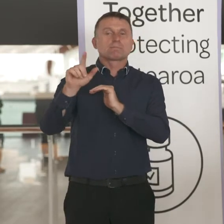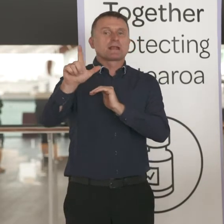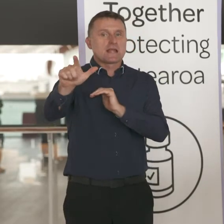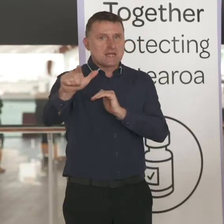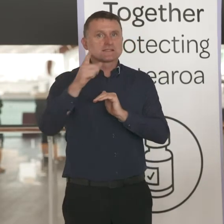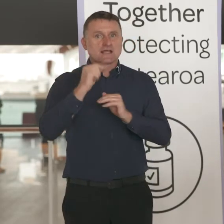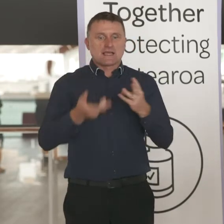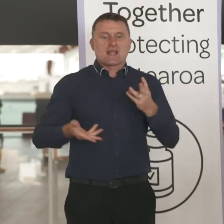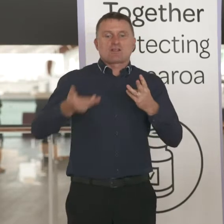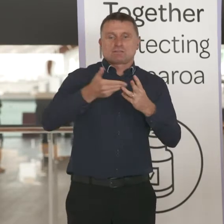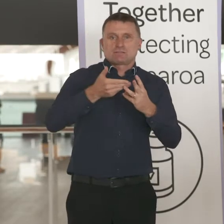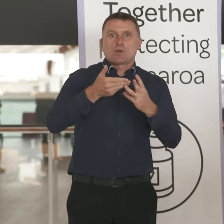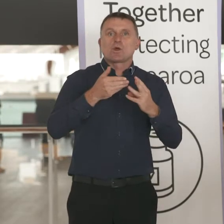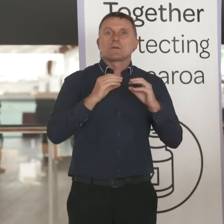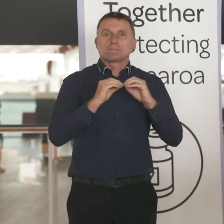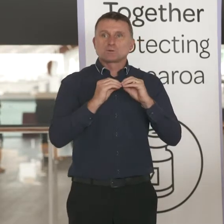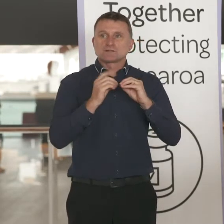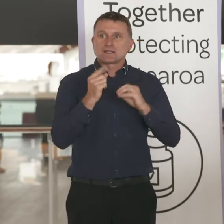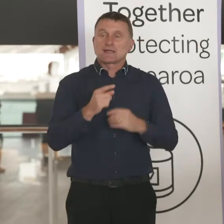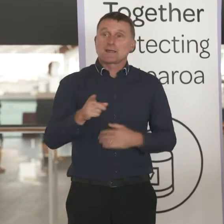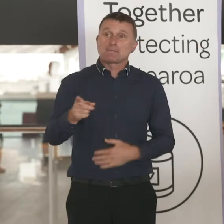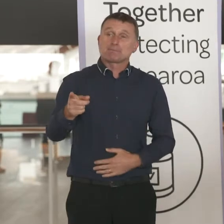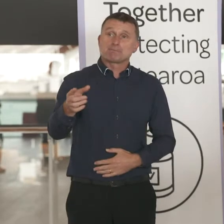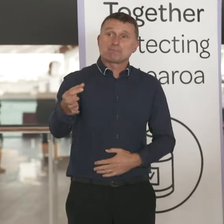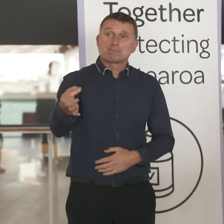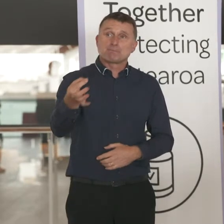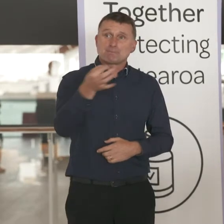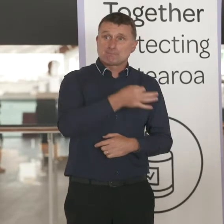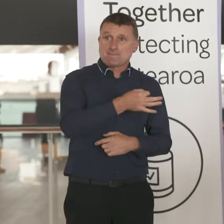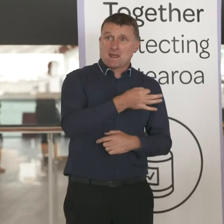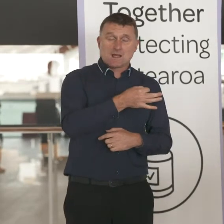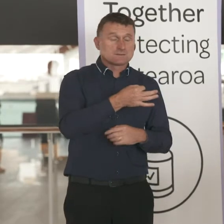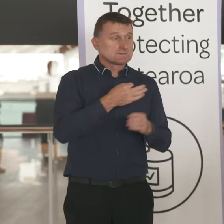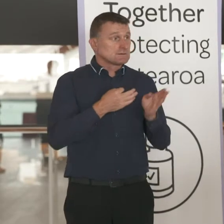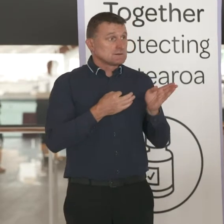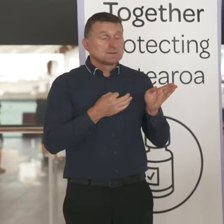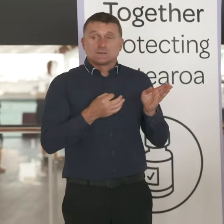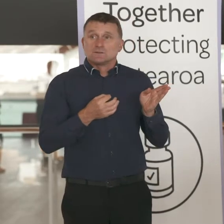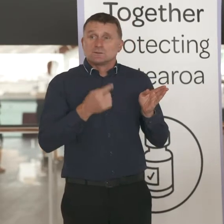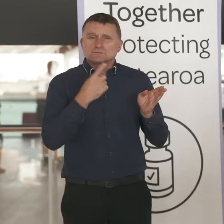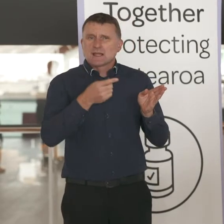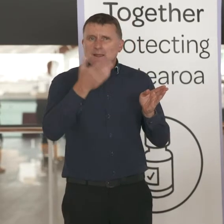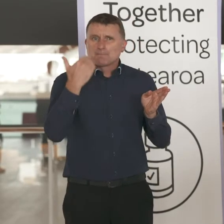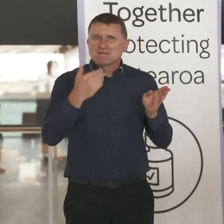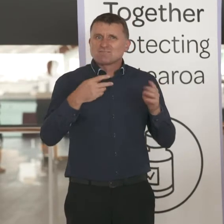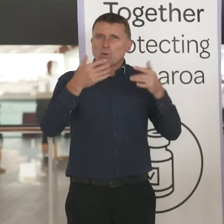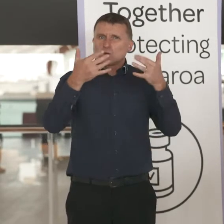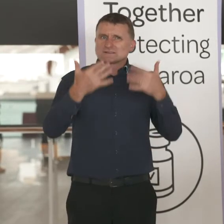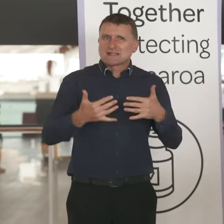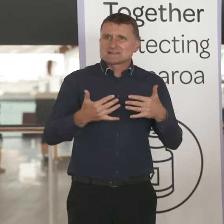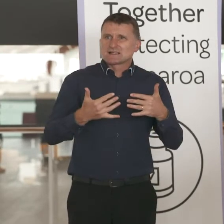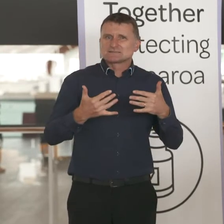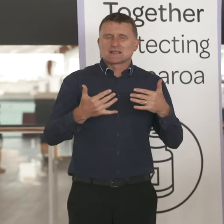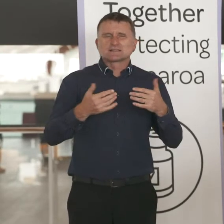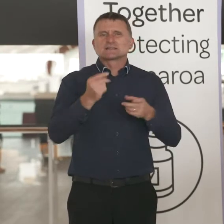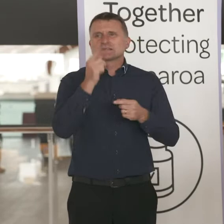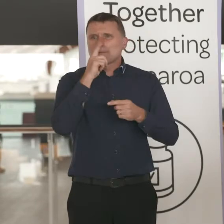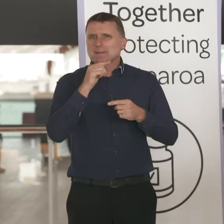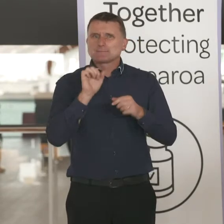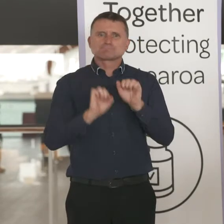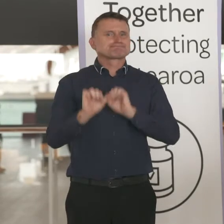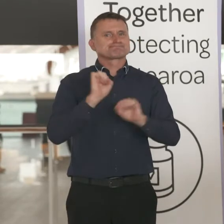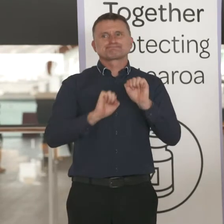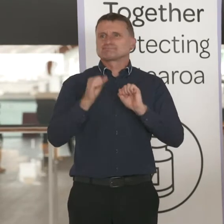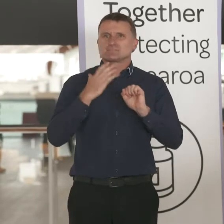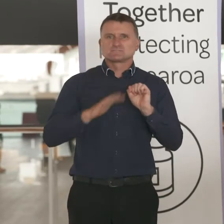delays. Yes. Helen, you mentioned that you're seeing some commentary around reluctance for boosters. Are